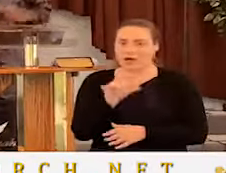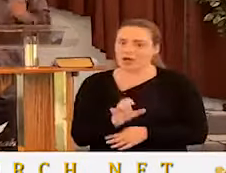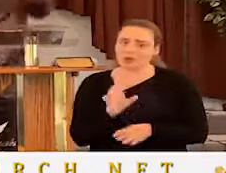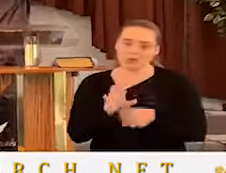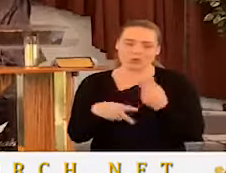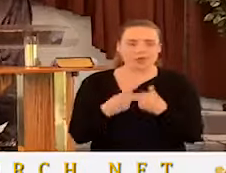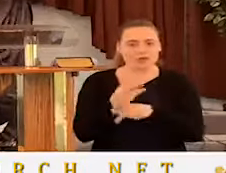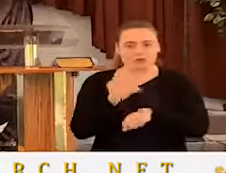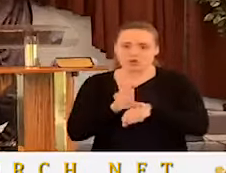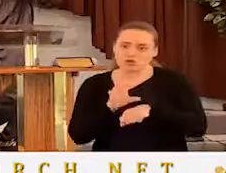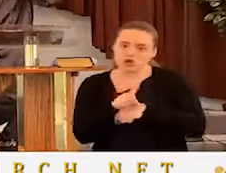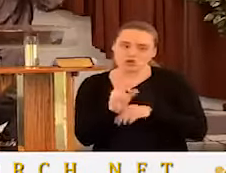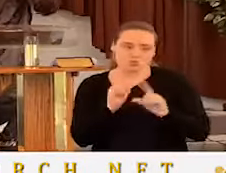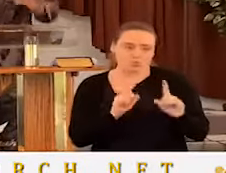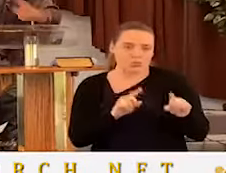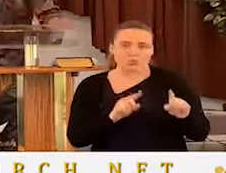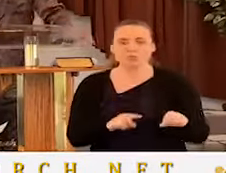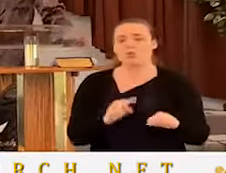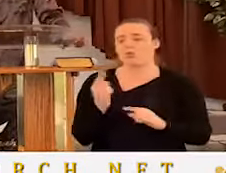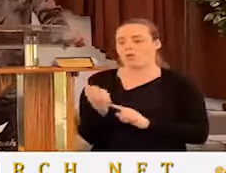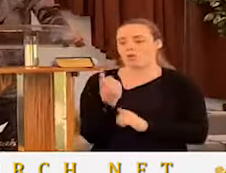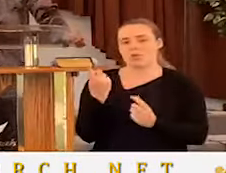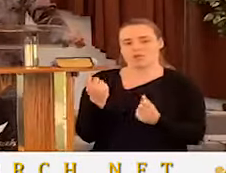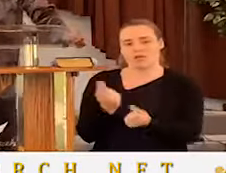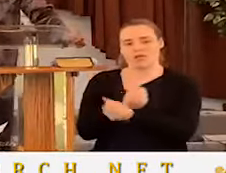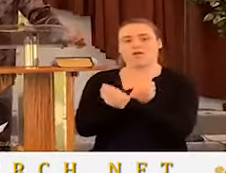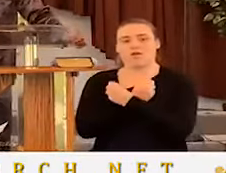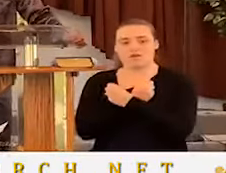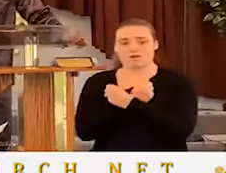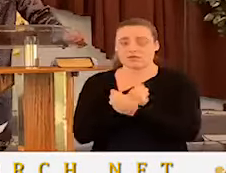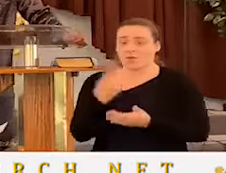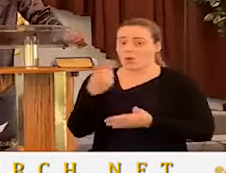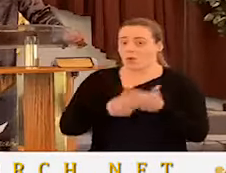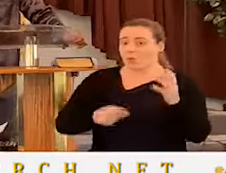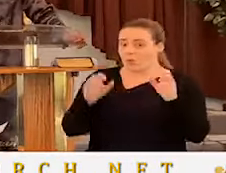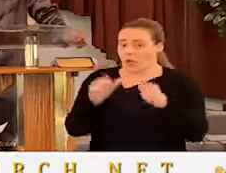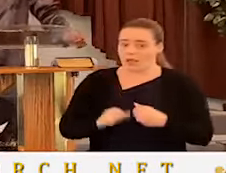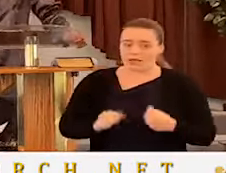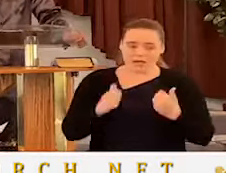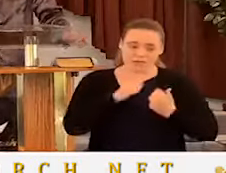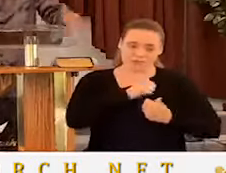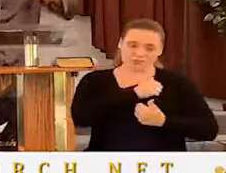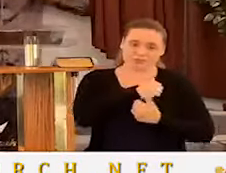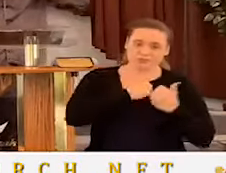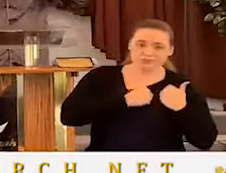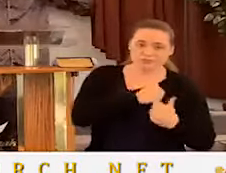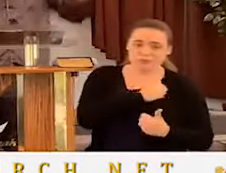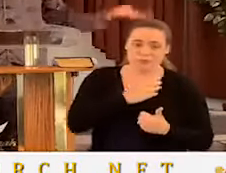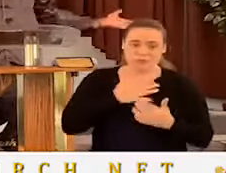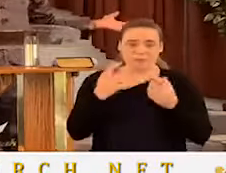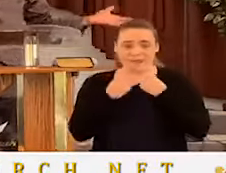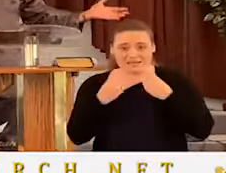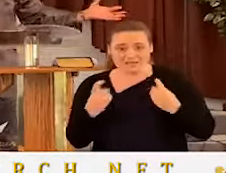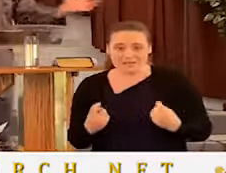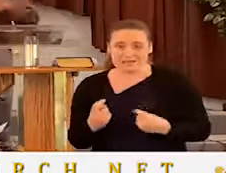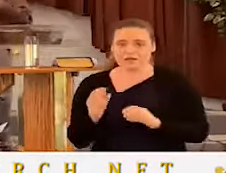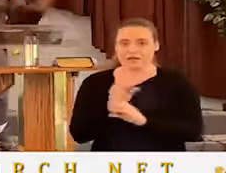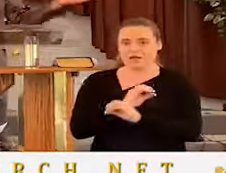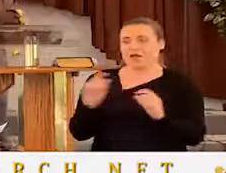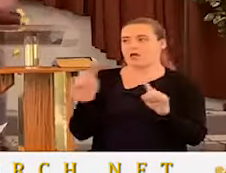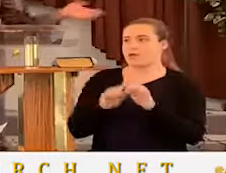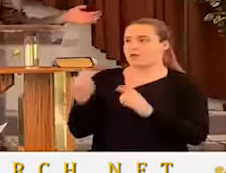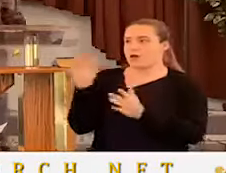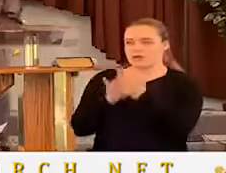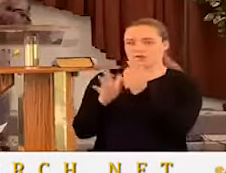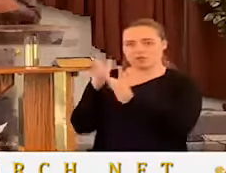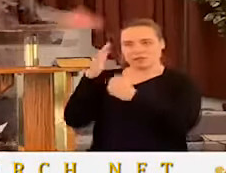to. It's only love. What can wash away my sins? Nothing but the blood of Jesus.